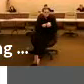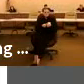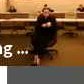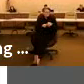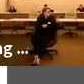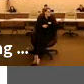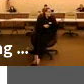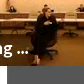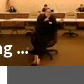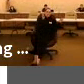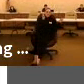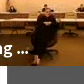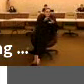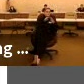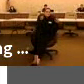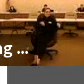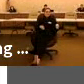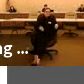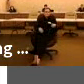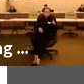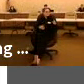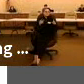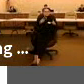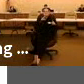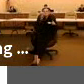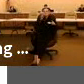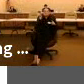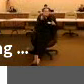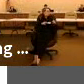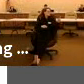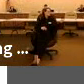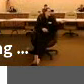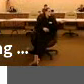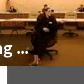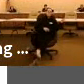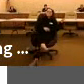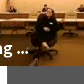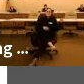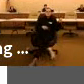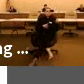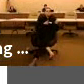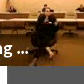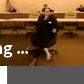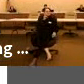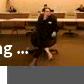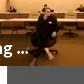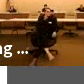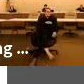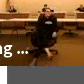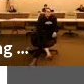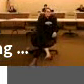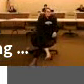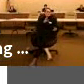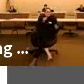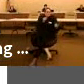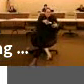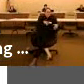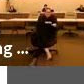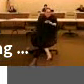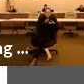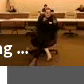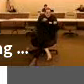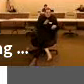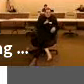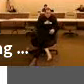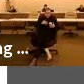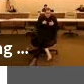I looked at the mapper. Yeah, I mean, I looked at, yeah, we certainly have to take a look at it, but the wetland maps that we have that